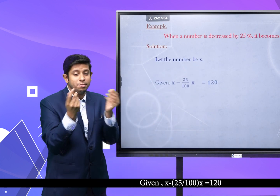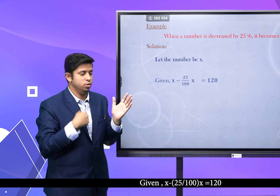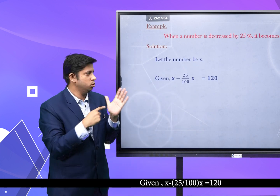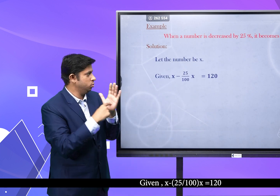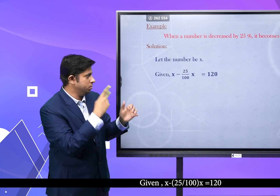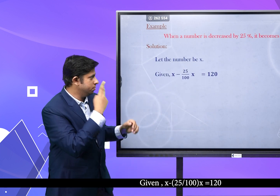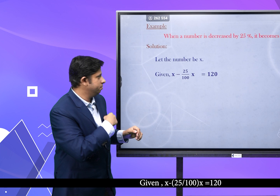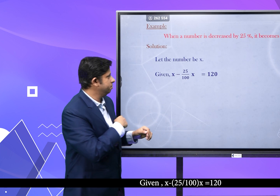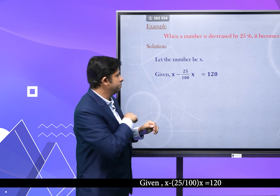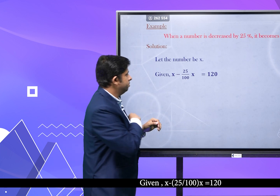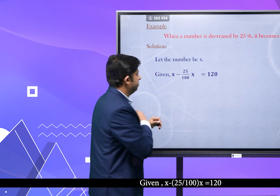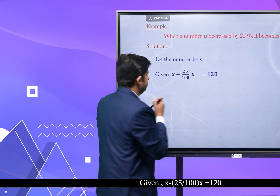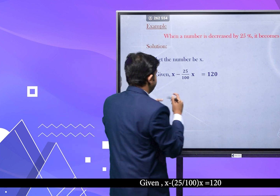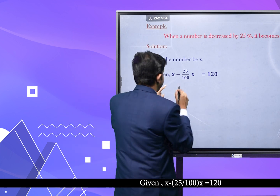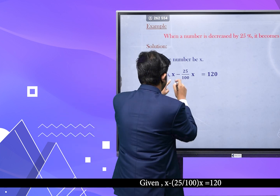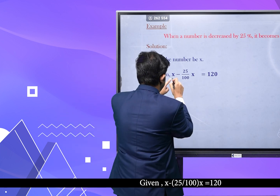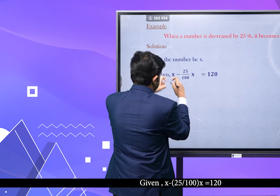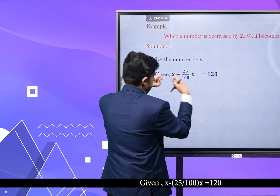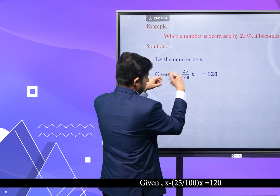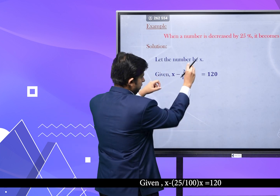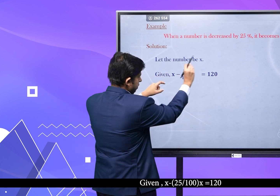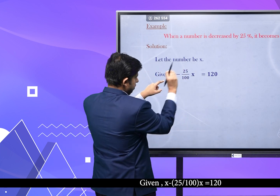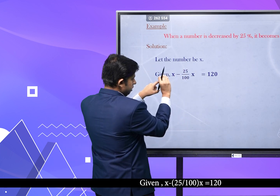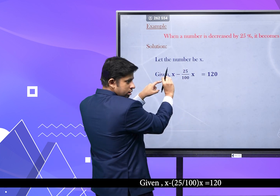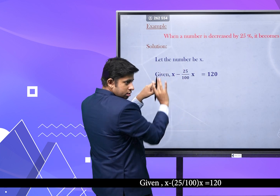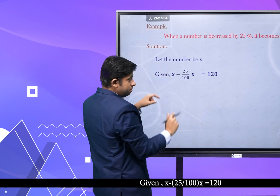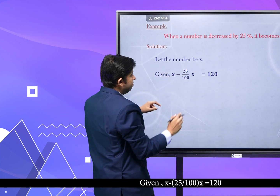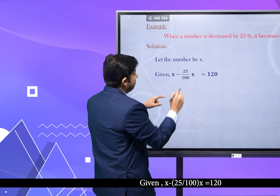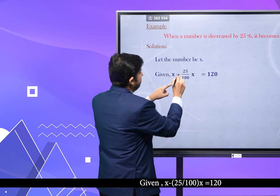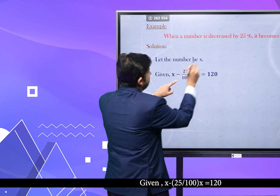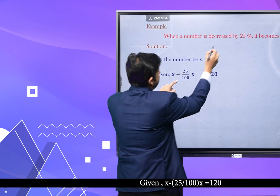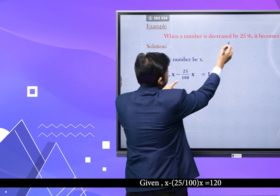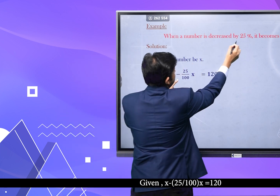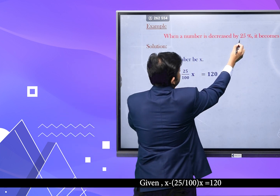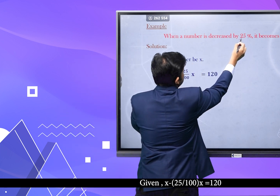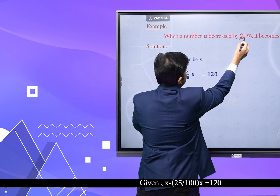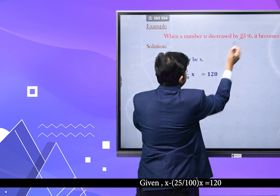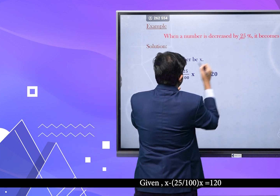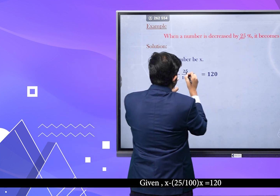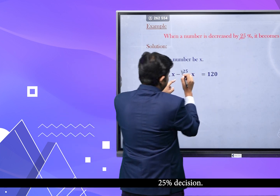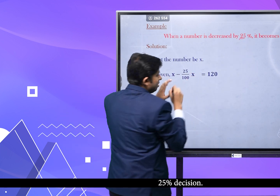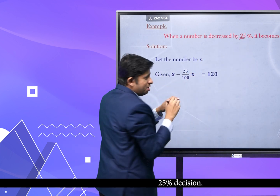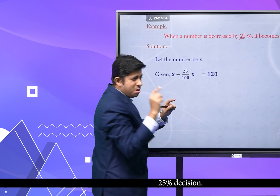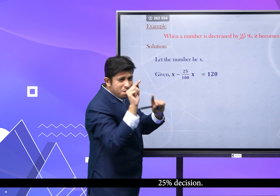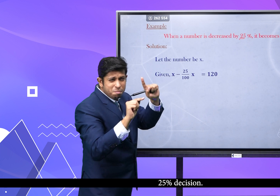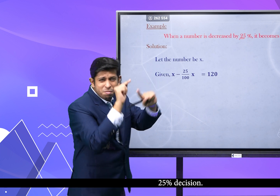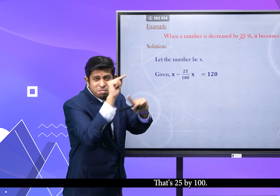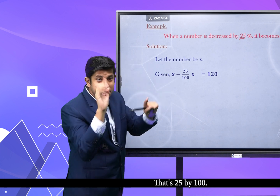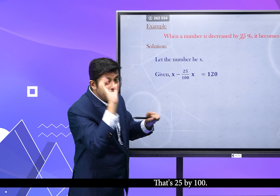Given x minus 25 by 100 into x is equals to 120. 25% is written as 25